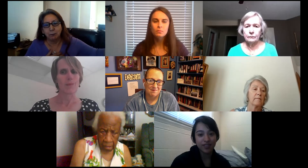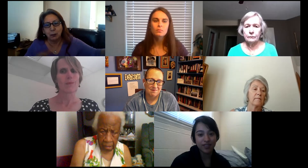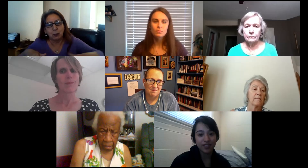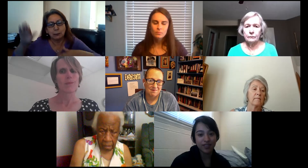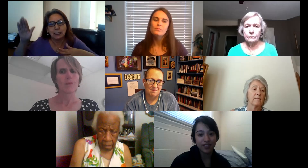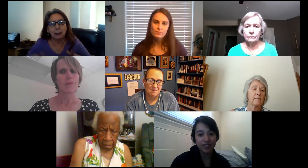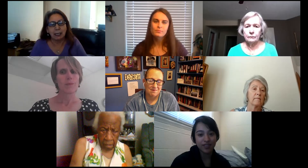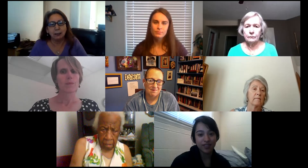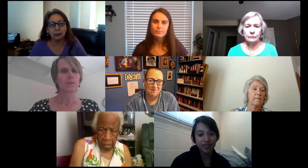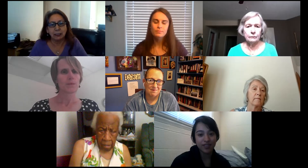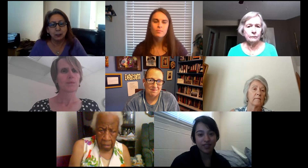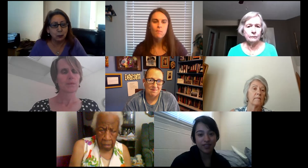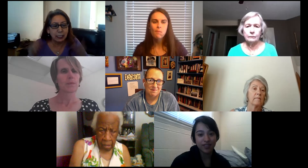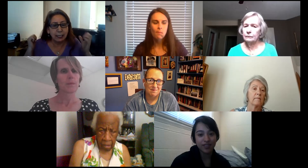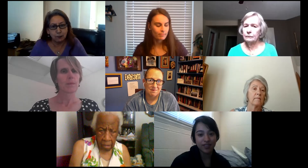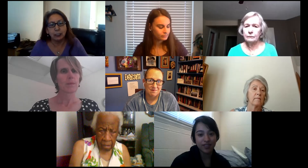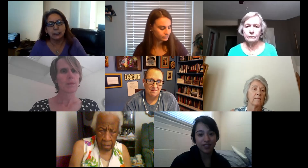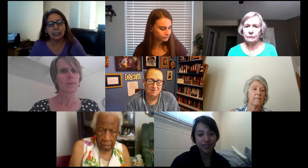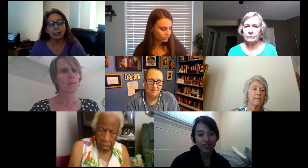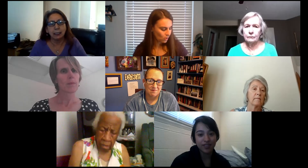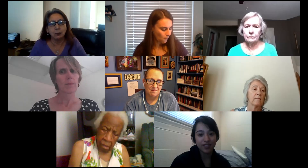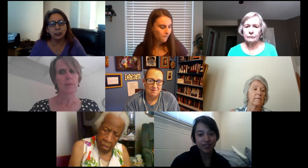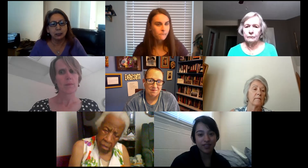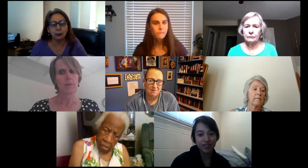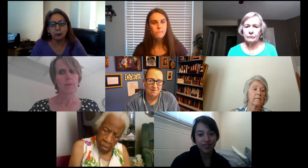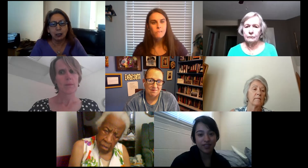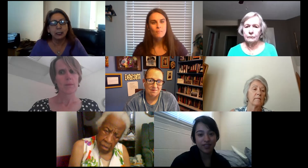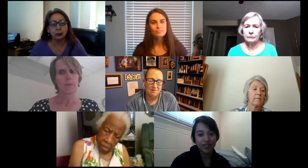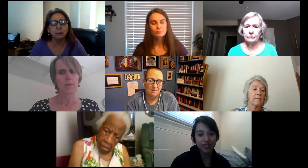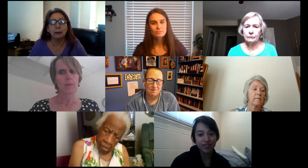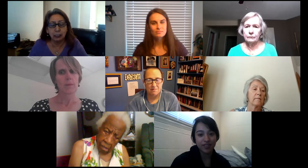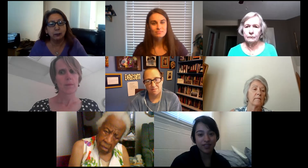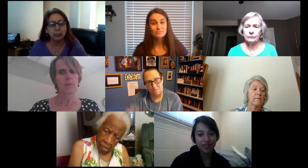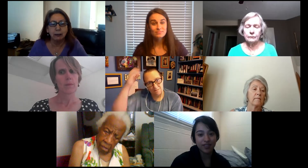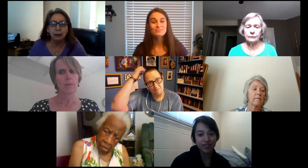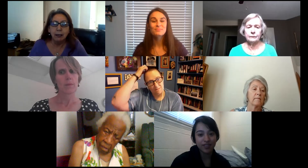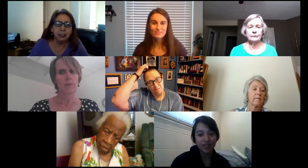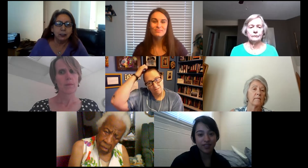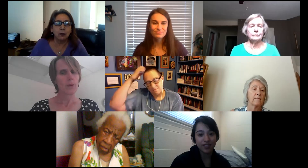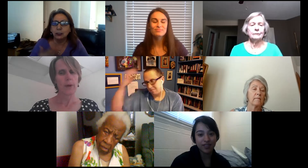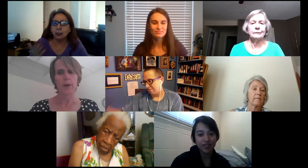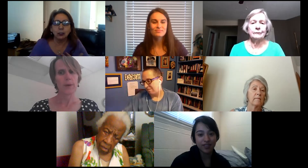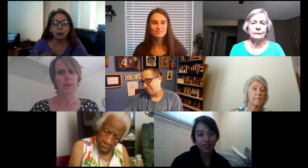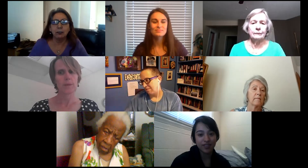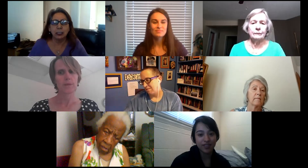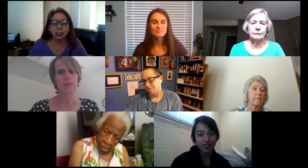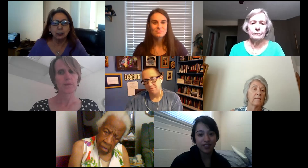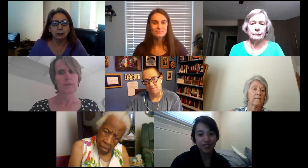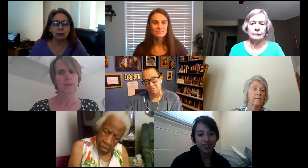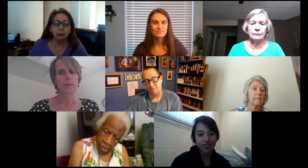being raised by somebody else. I said, no, I got to learn this sign language, and I don't know how I'm going to do it, but I'm going to learn it. So I was talking to one of her teachers. By